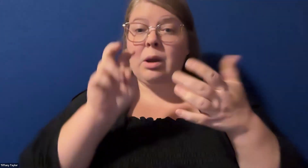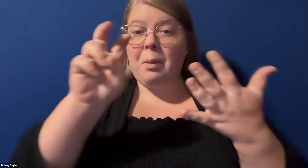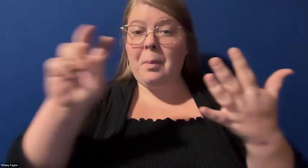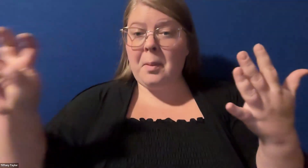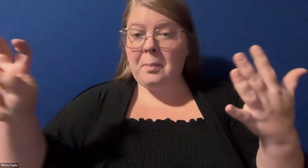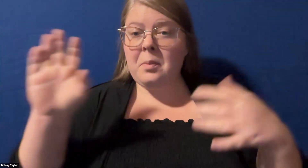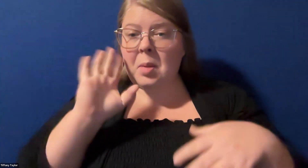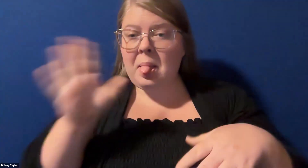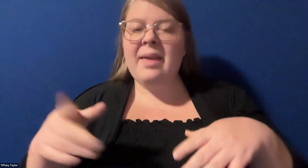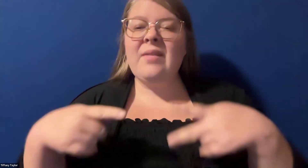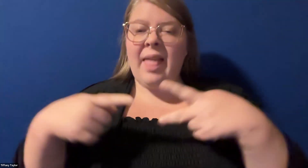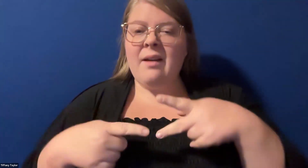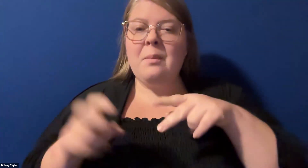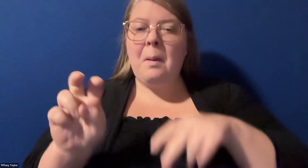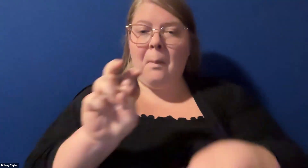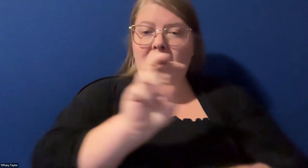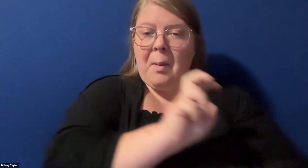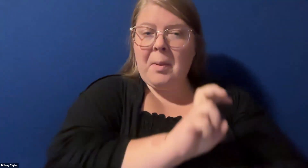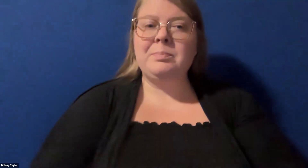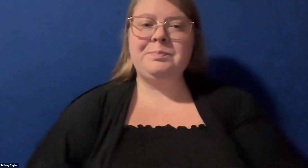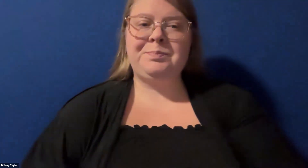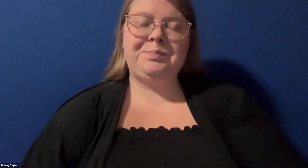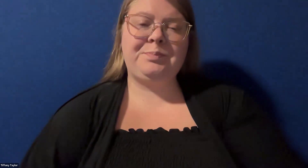this functionality will be execute. Then